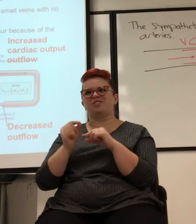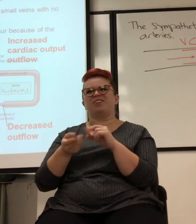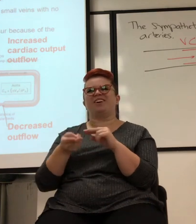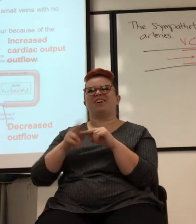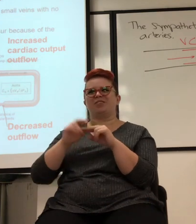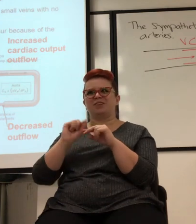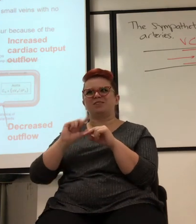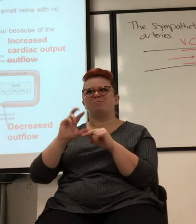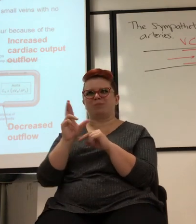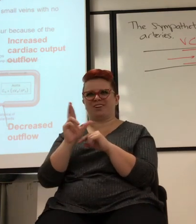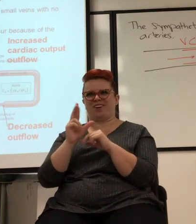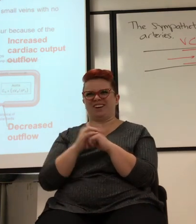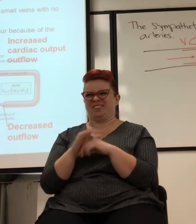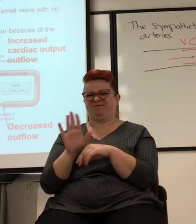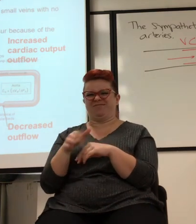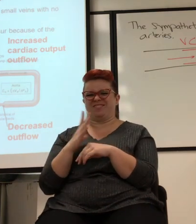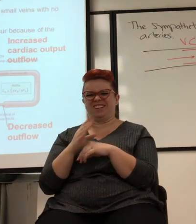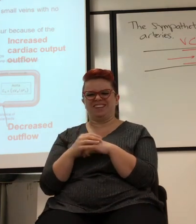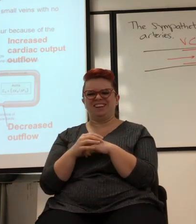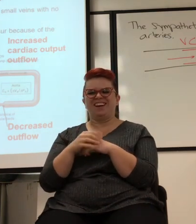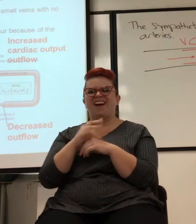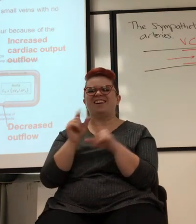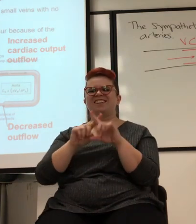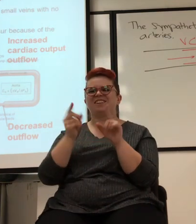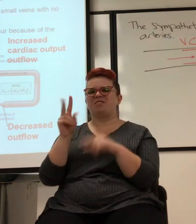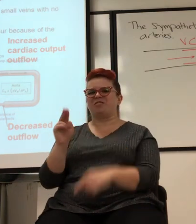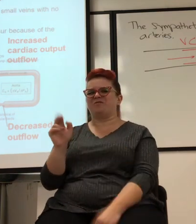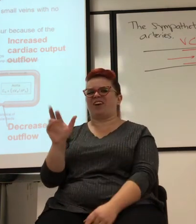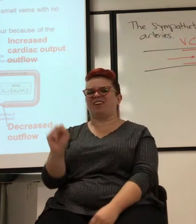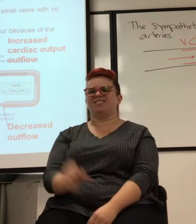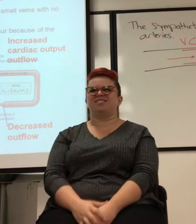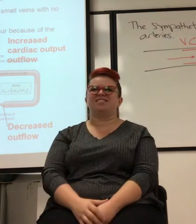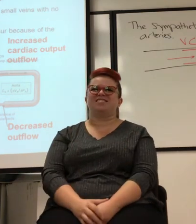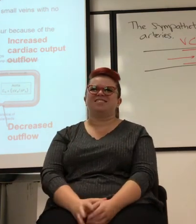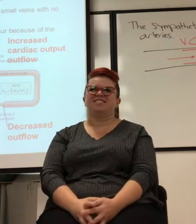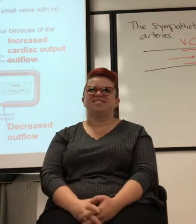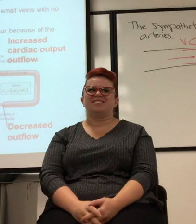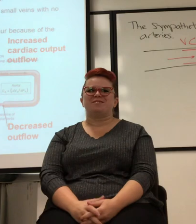increase the blood pressure. Now it's different for veins, right?